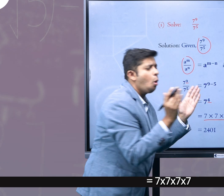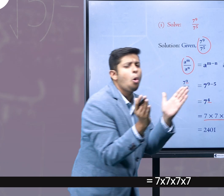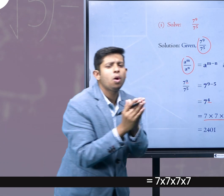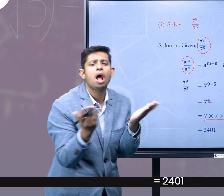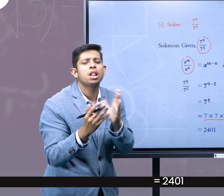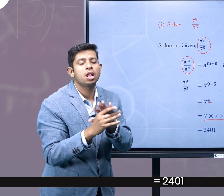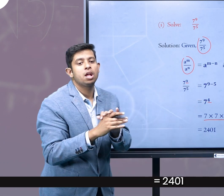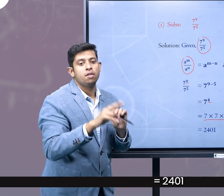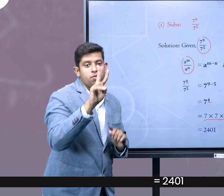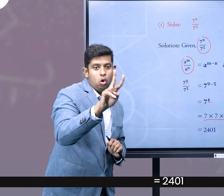equals to